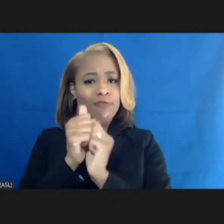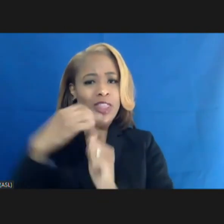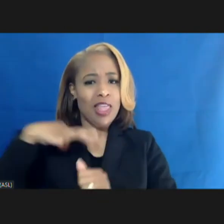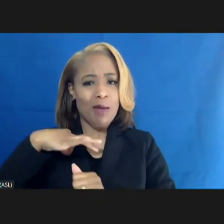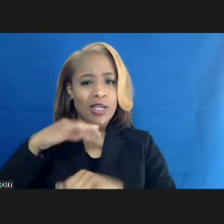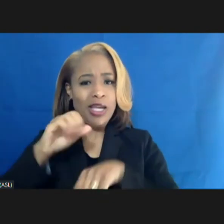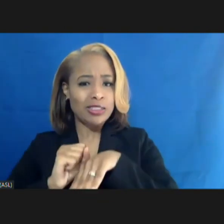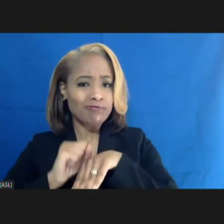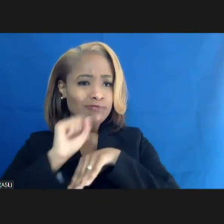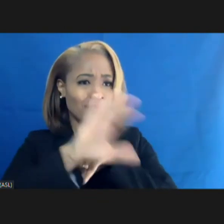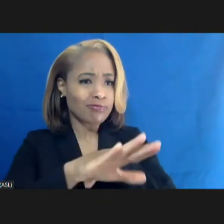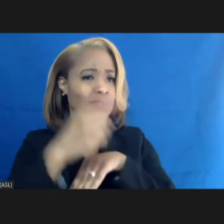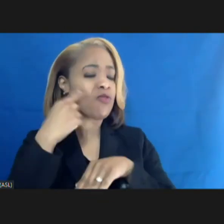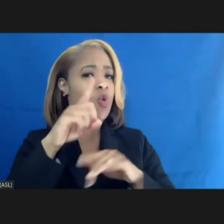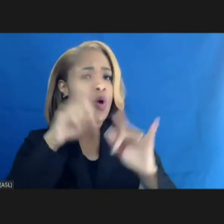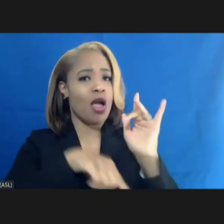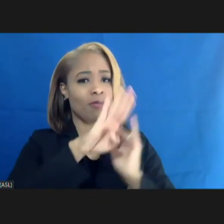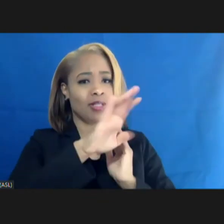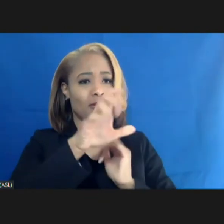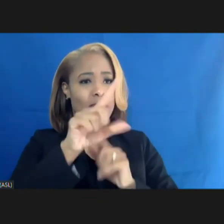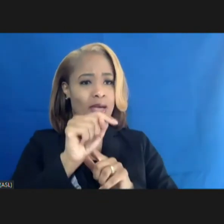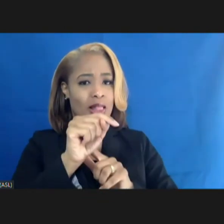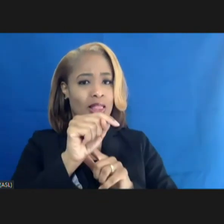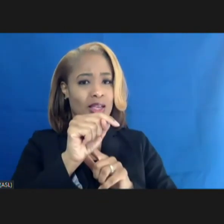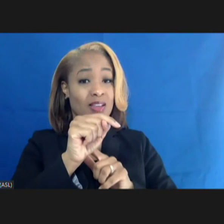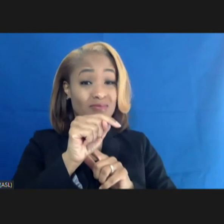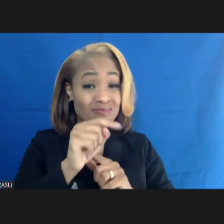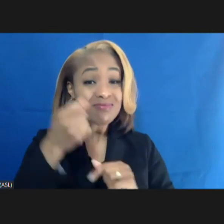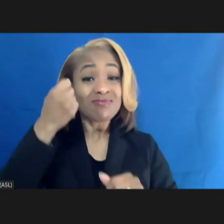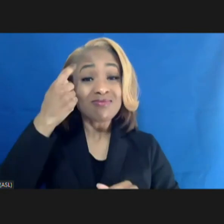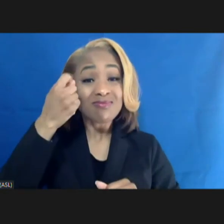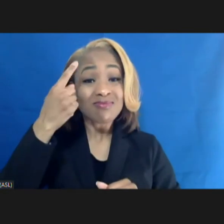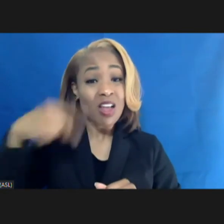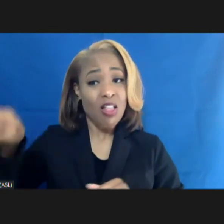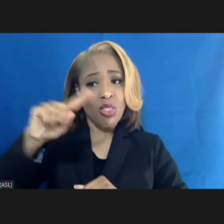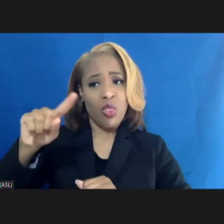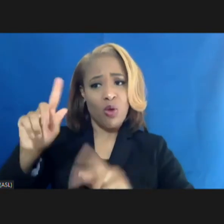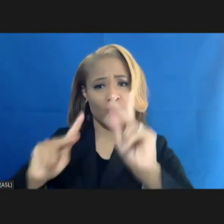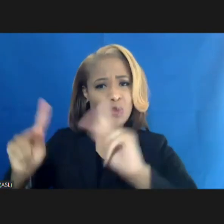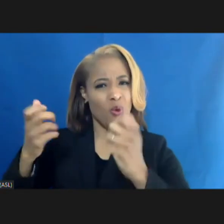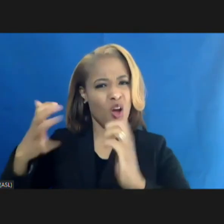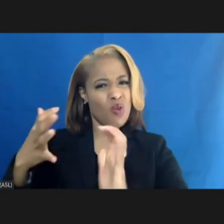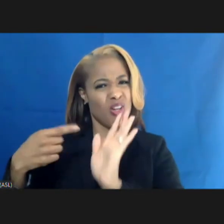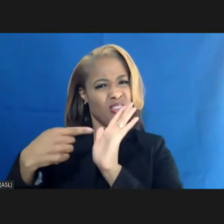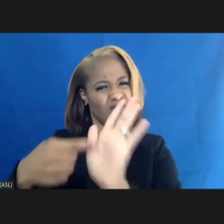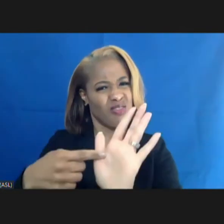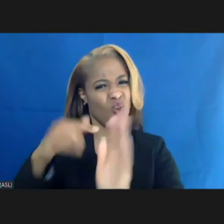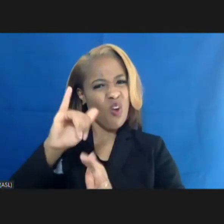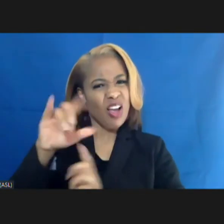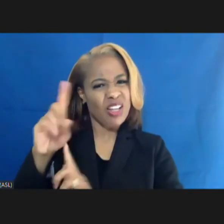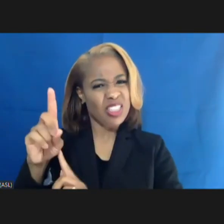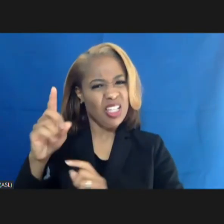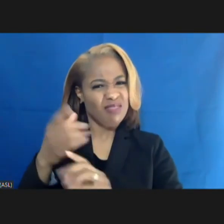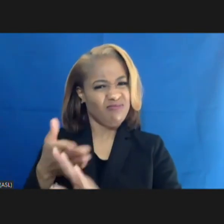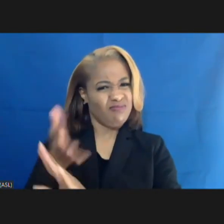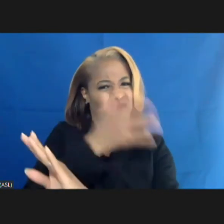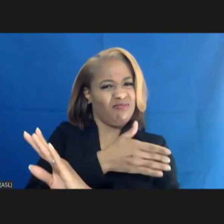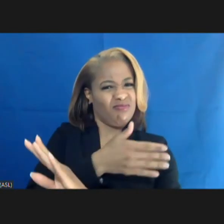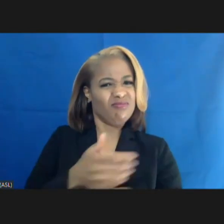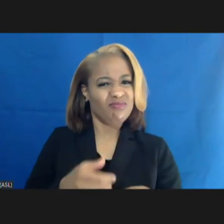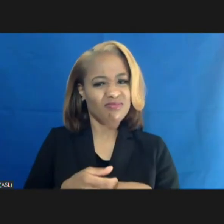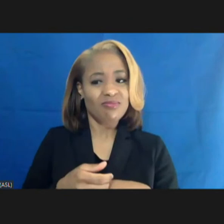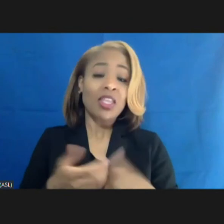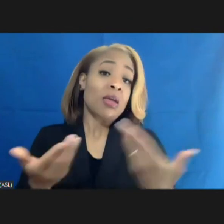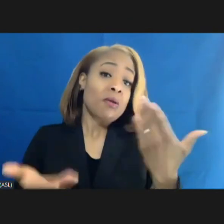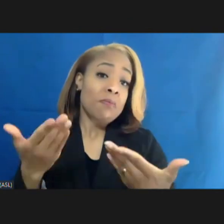the absent voter ballot. Keeping in mind, these voters have already shown their identification previously, whether it was